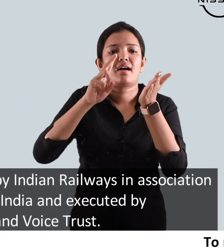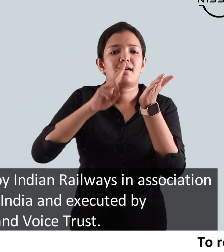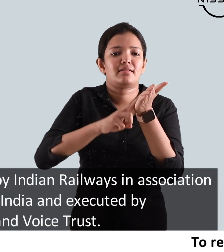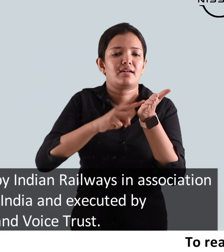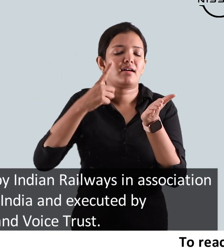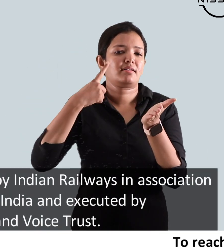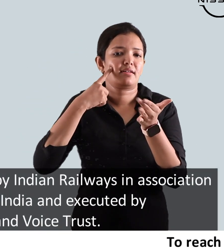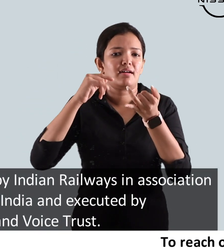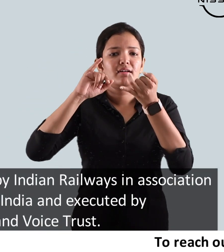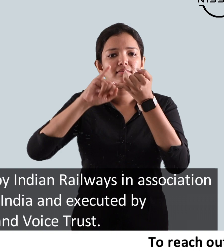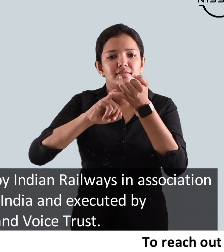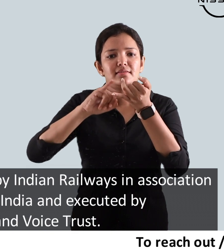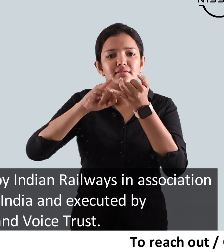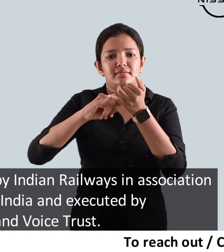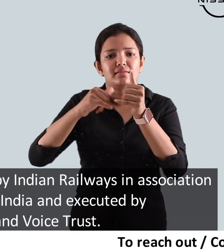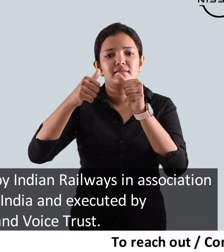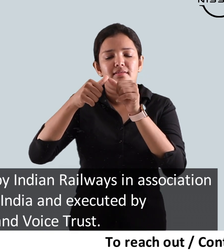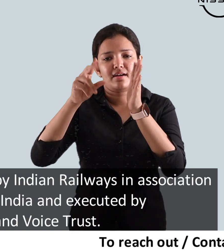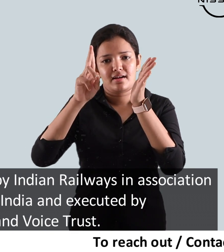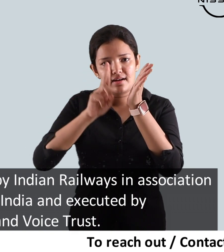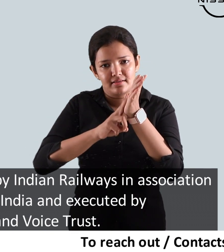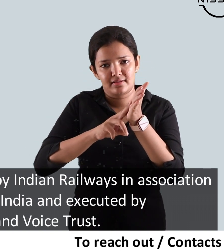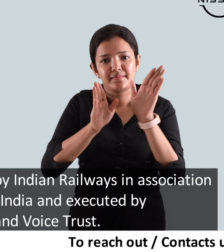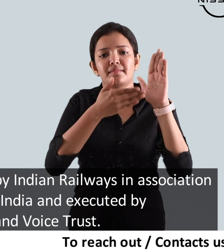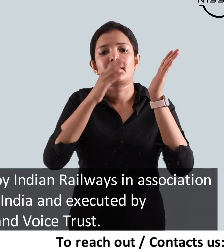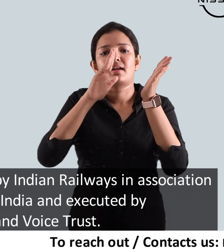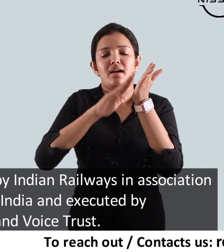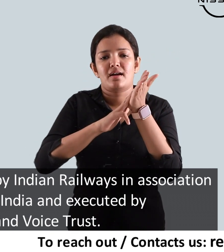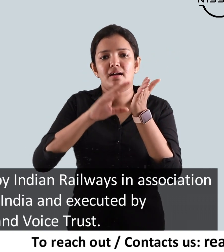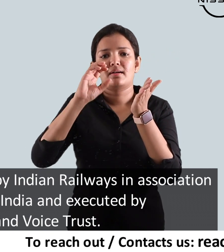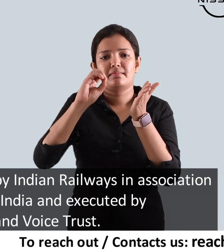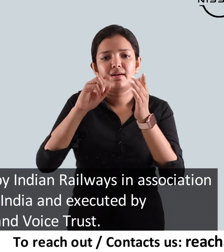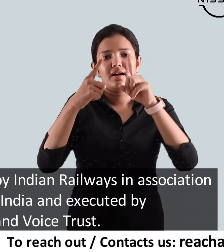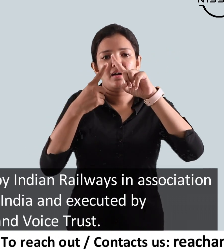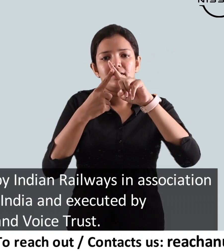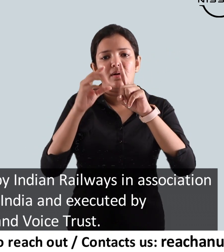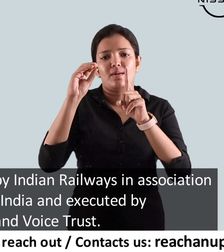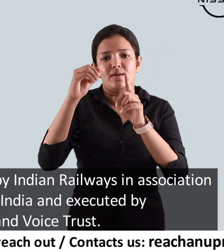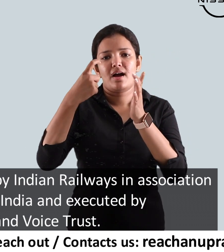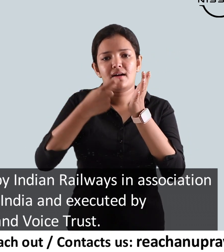Nissan Motors India and executed by Anuprayaas and Voice Trust.